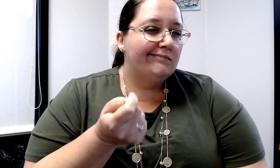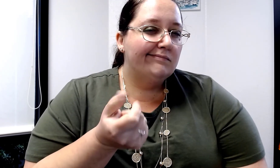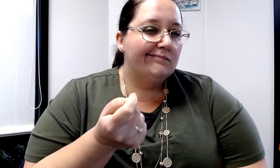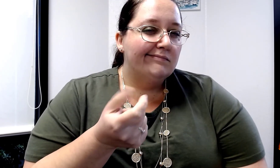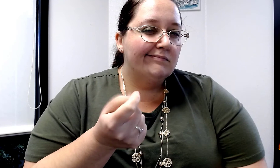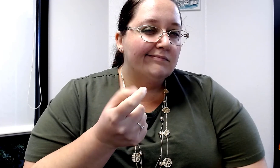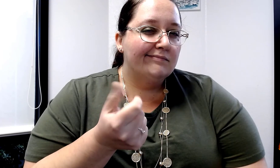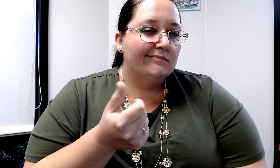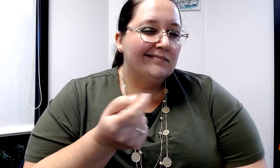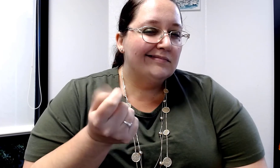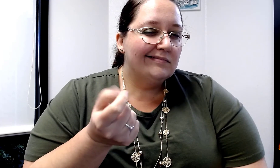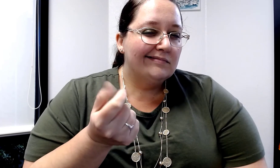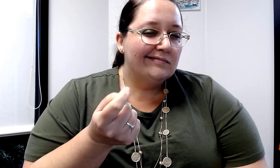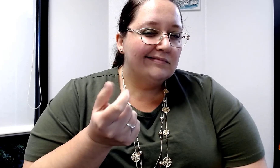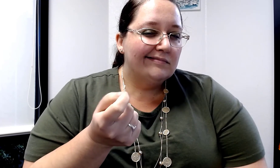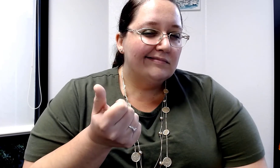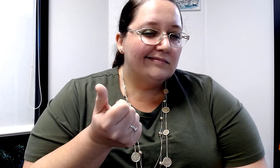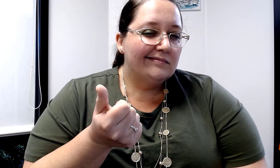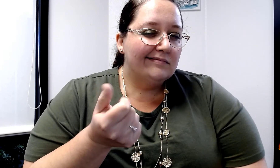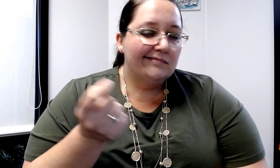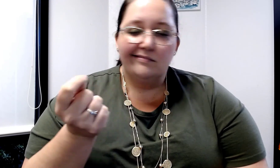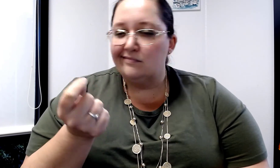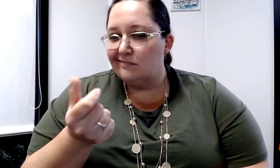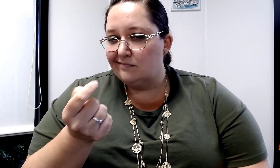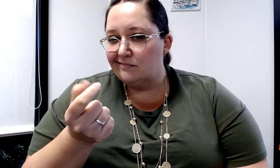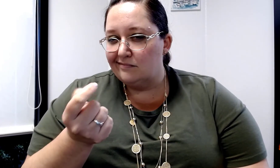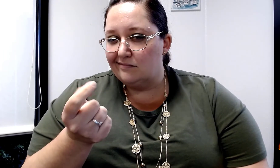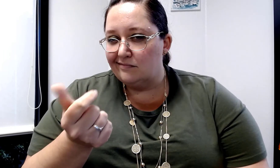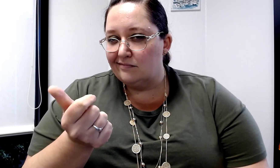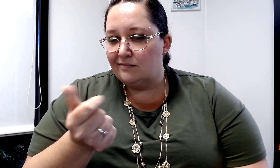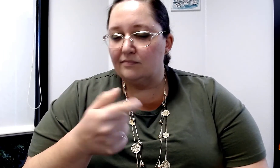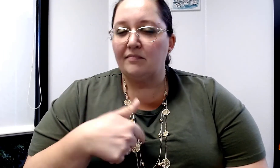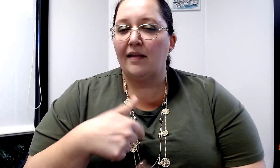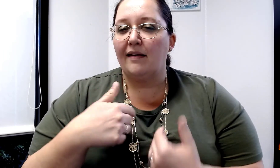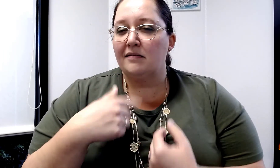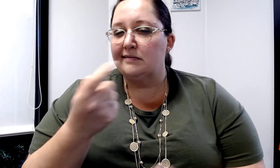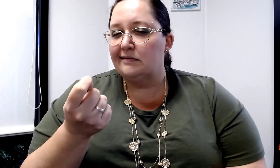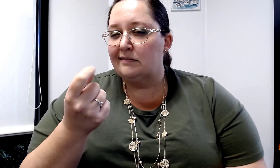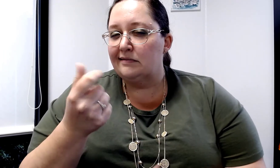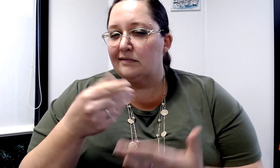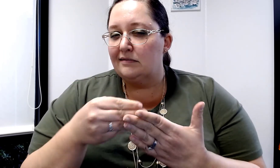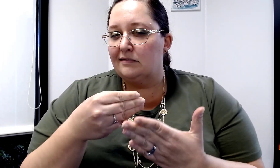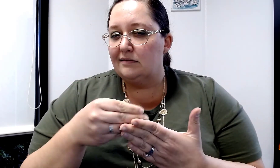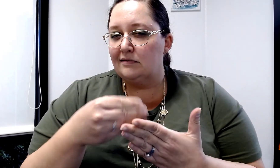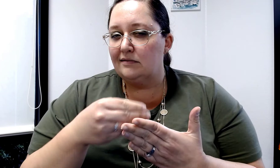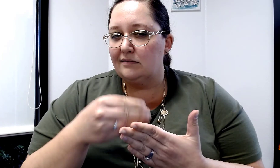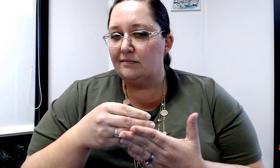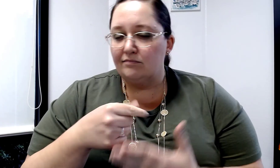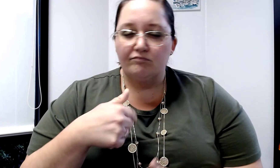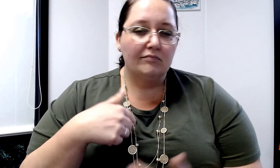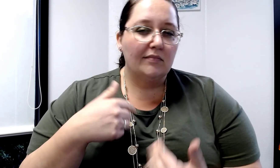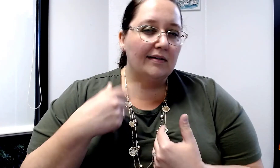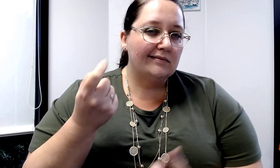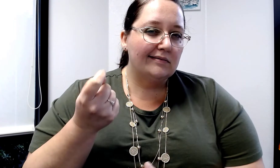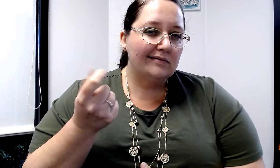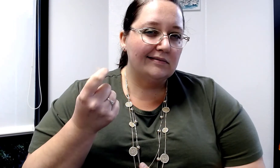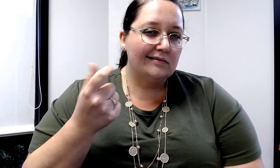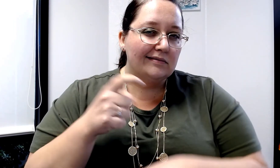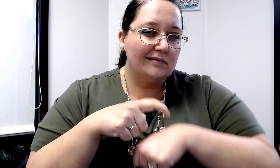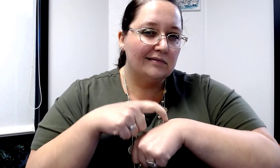but your mouth morpheme is a cheek up to one side. Right? Some say CS is your mouth morpheme. I got a